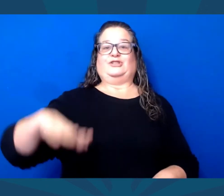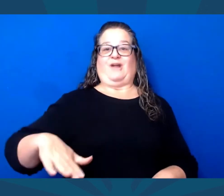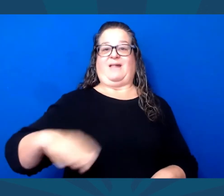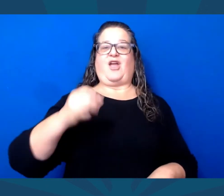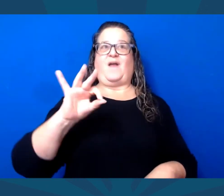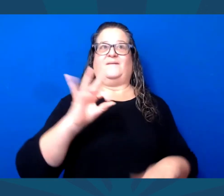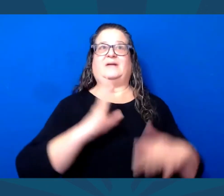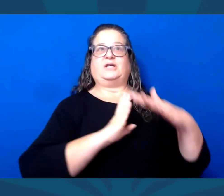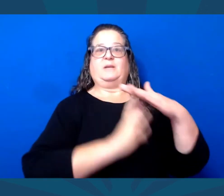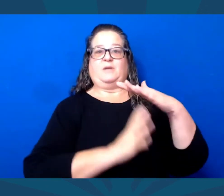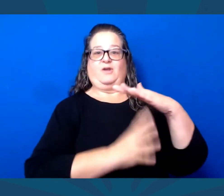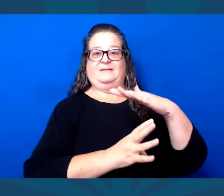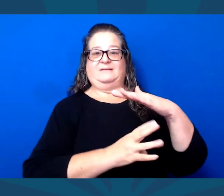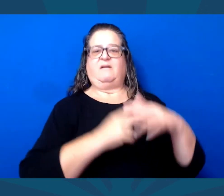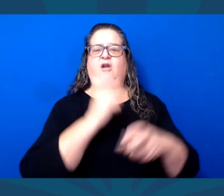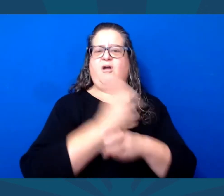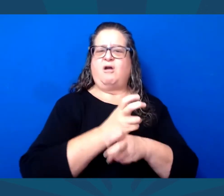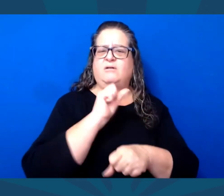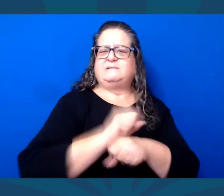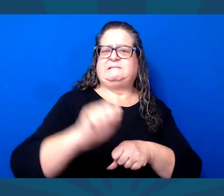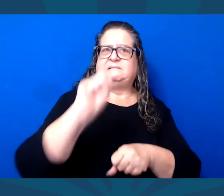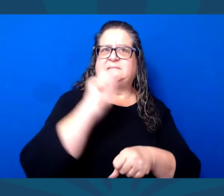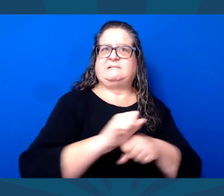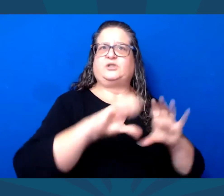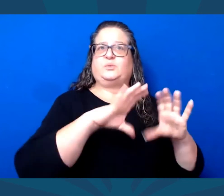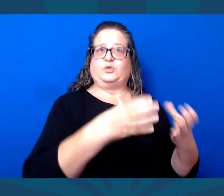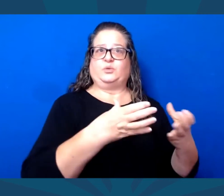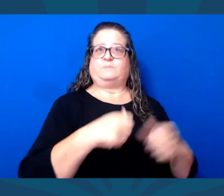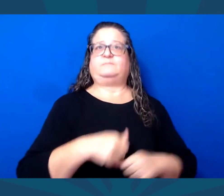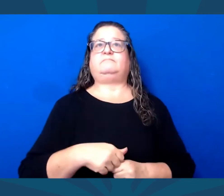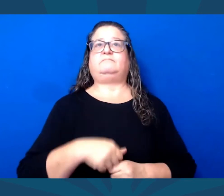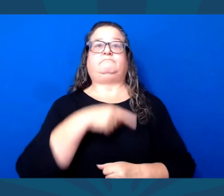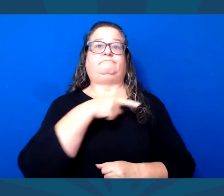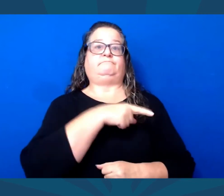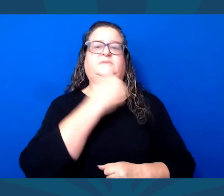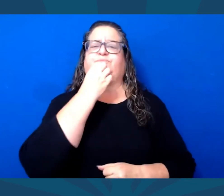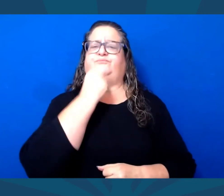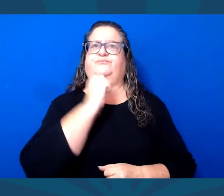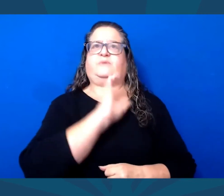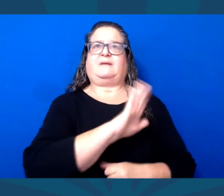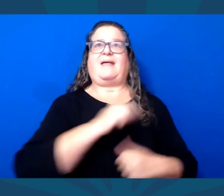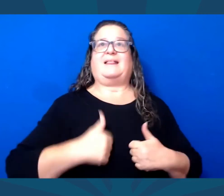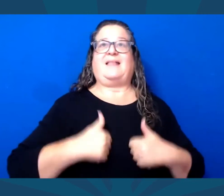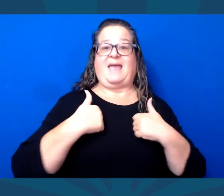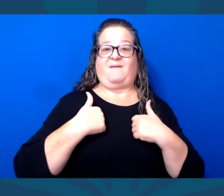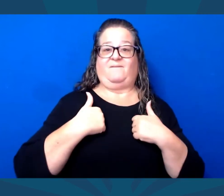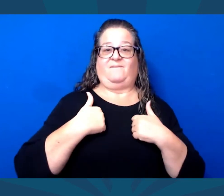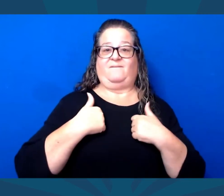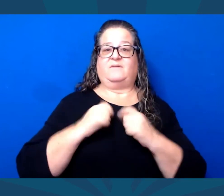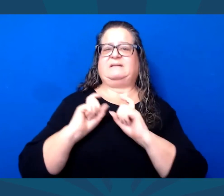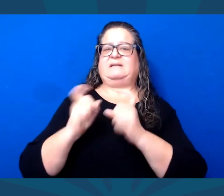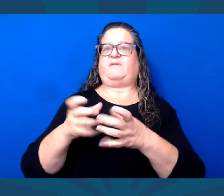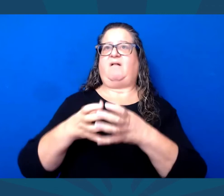The proud child of working-class immigrants, Oscar de Los Santos has dedicated his